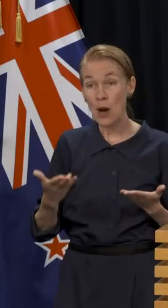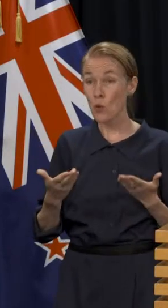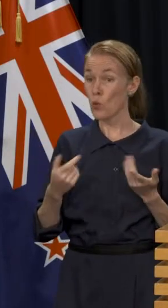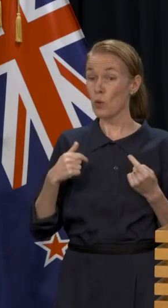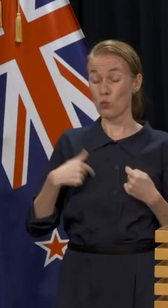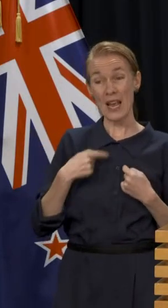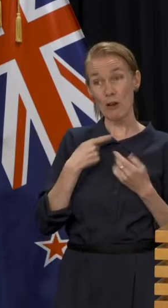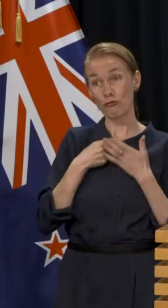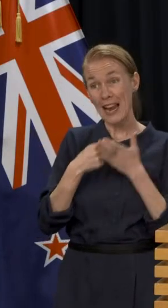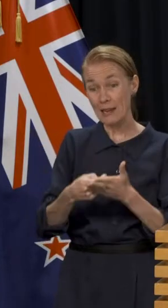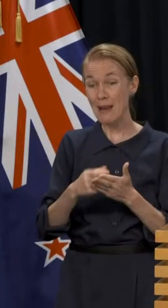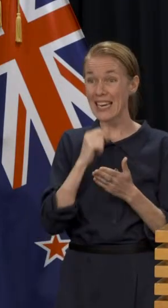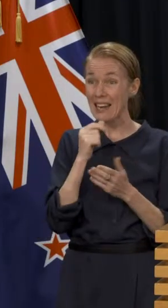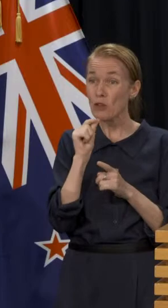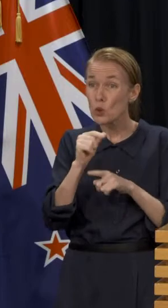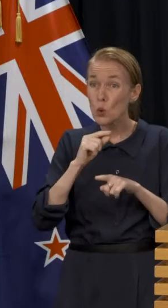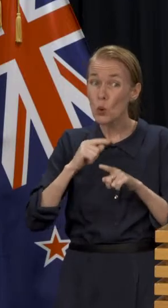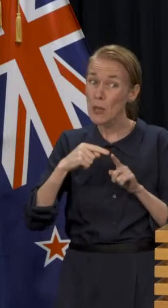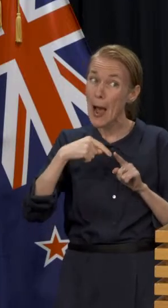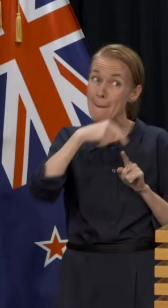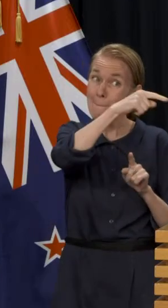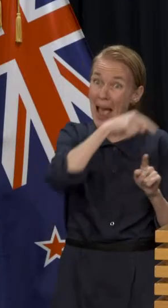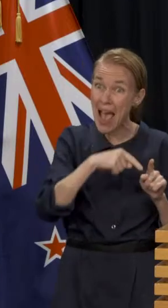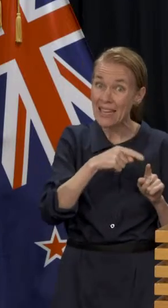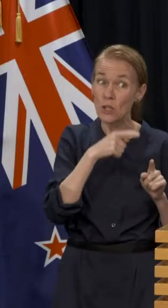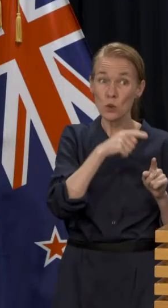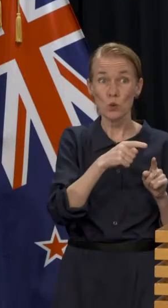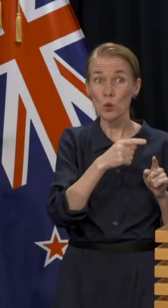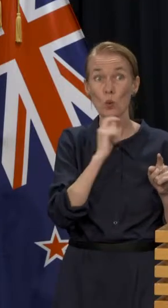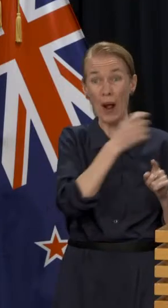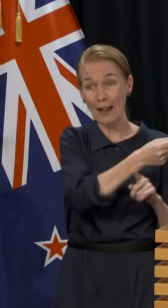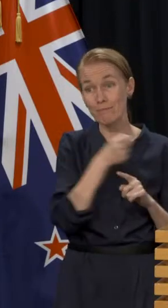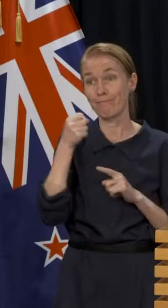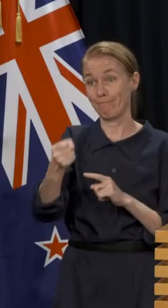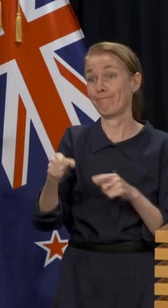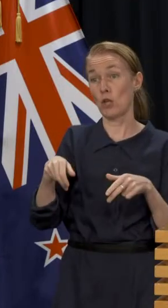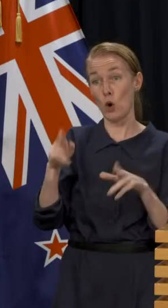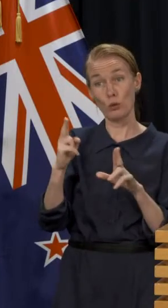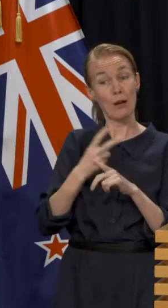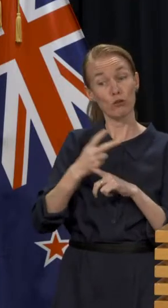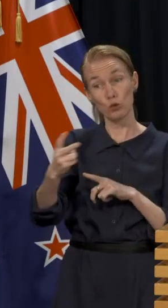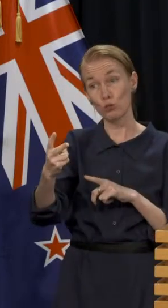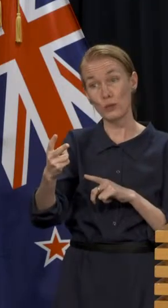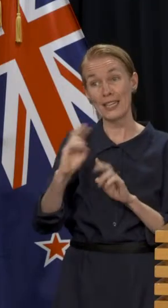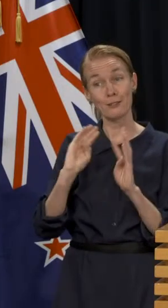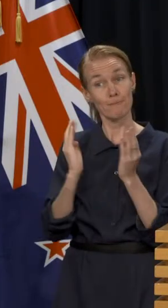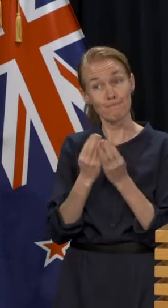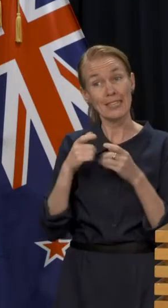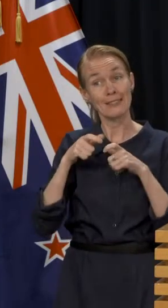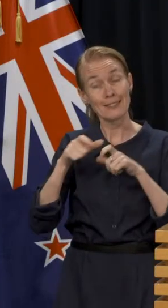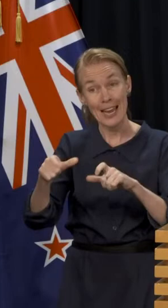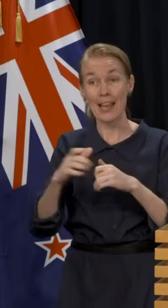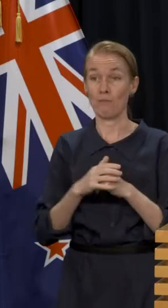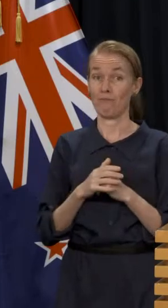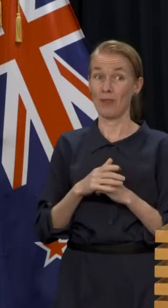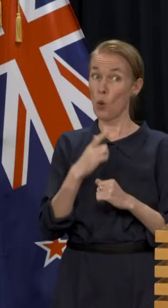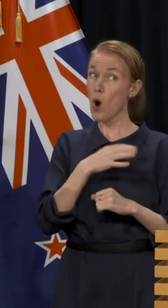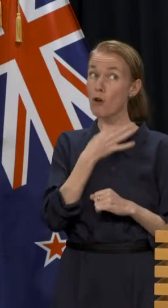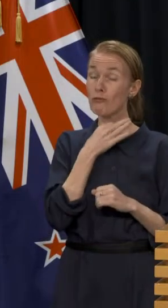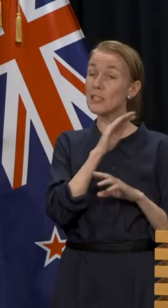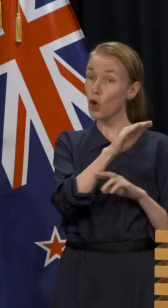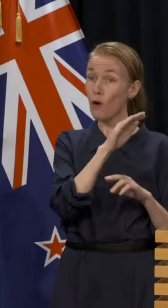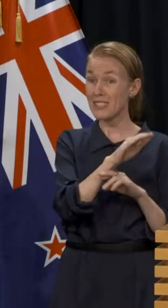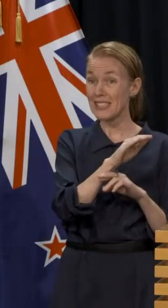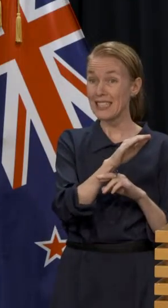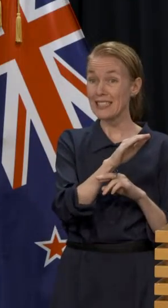for a short period of time, you'll be back in 2 weeks of isolation when you get back into the country again, because you will come into contact with